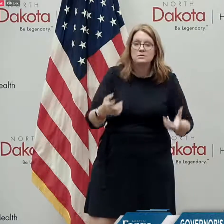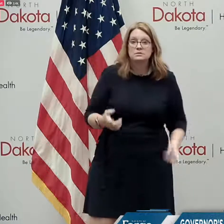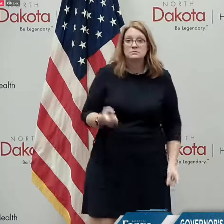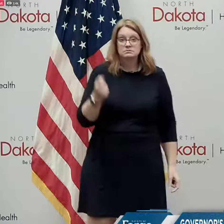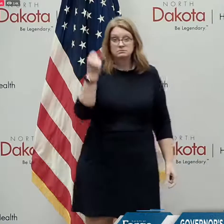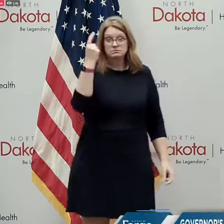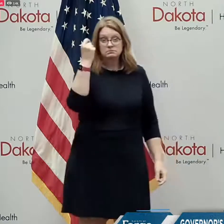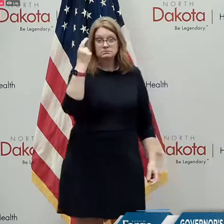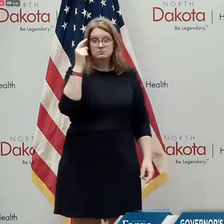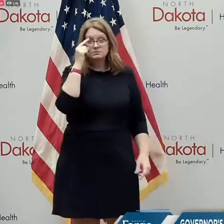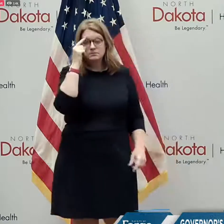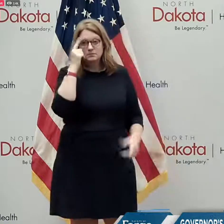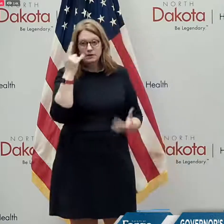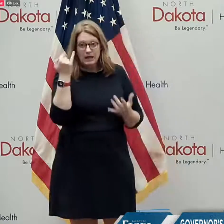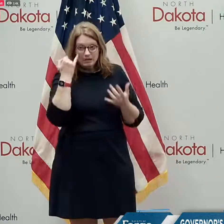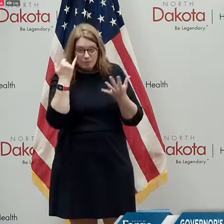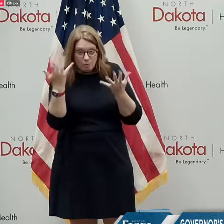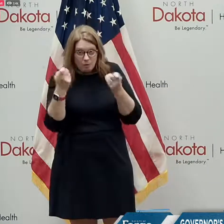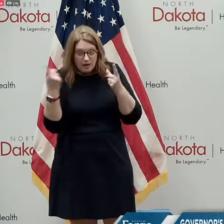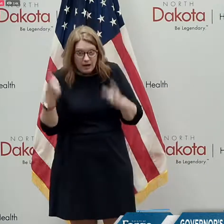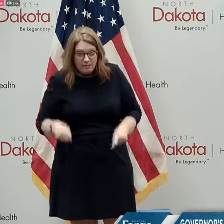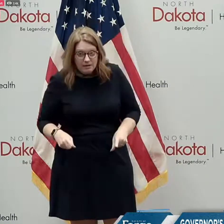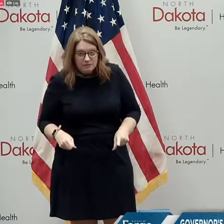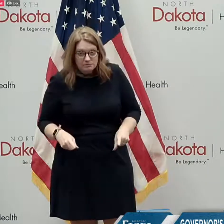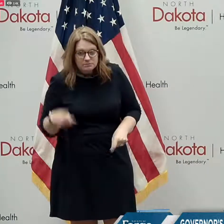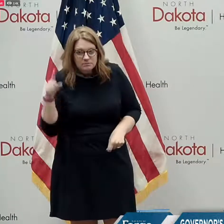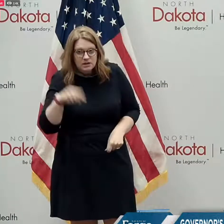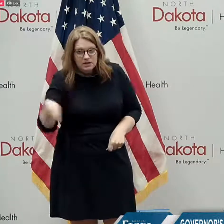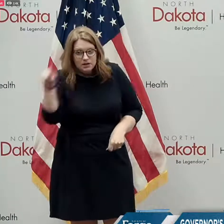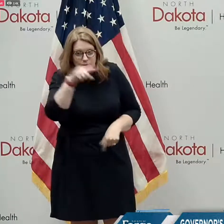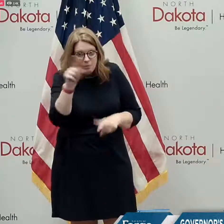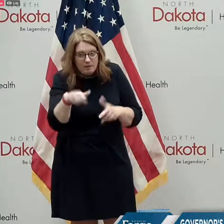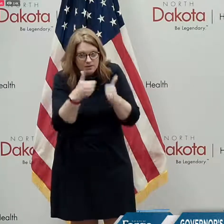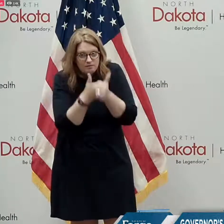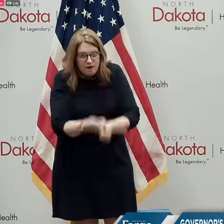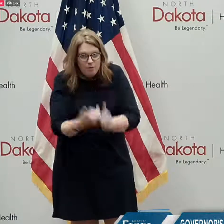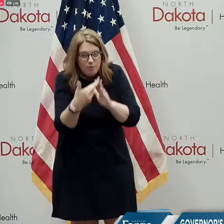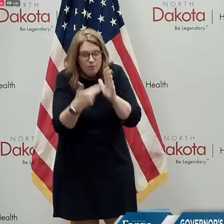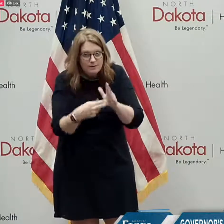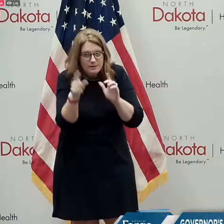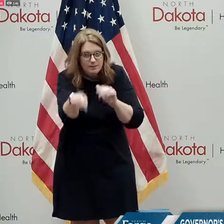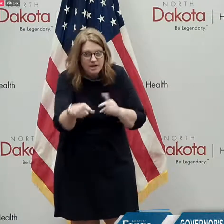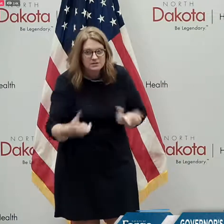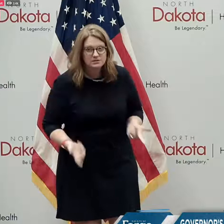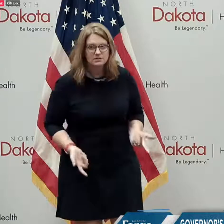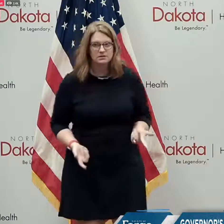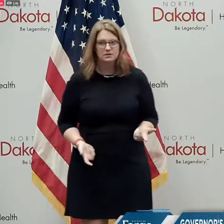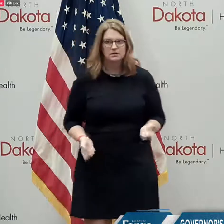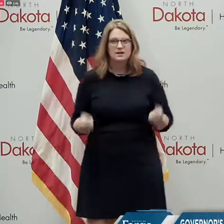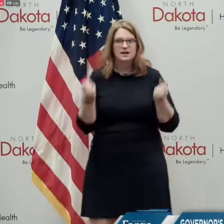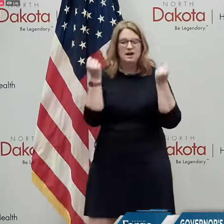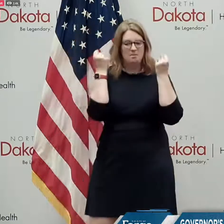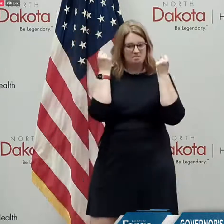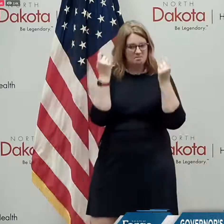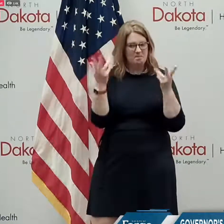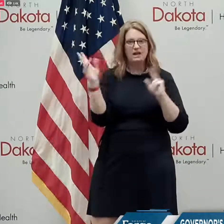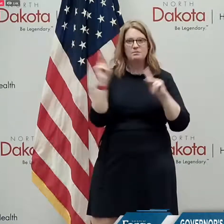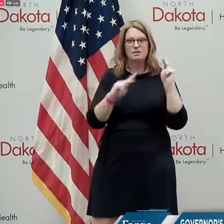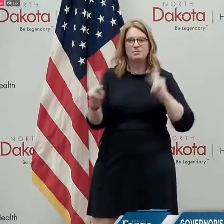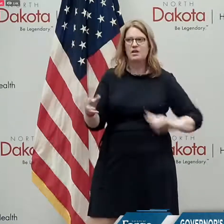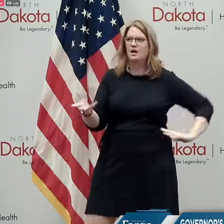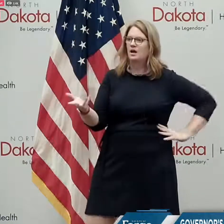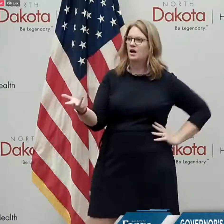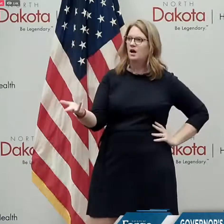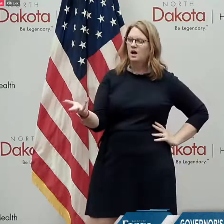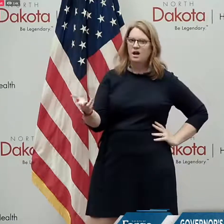we need everyone doing their part. I know a lot of people don't like the decisions that our school boards, some of